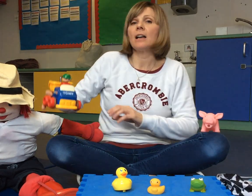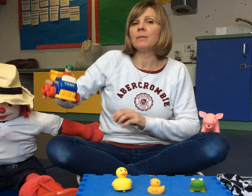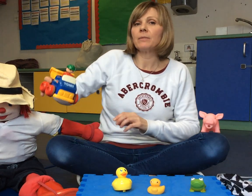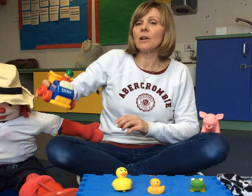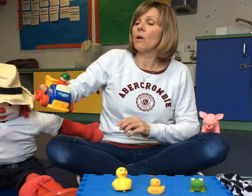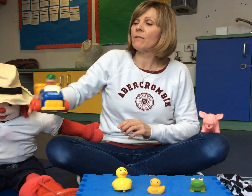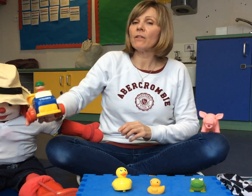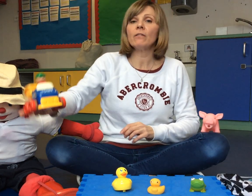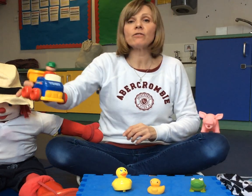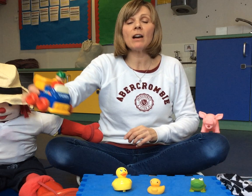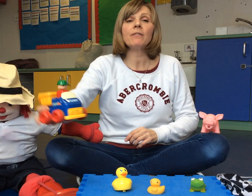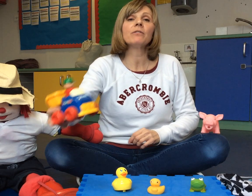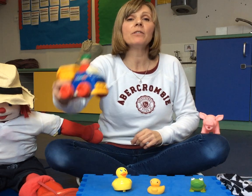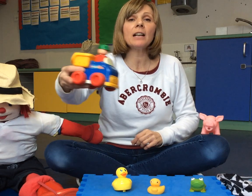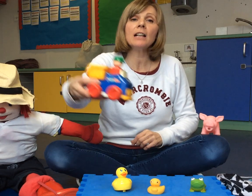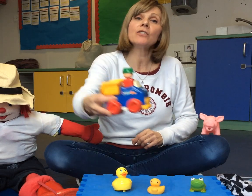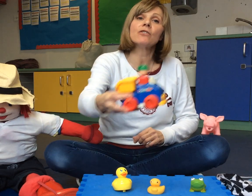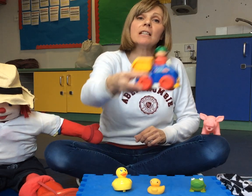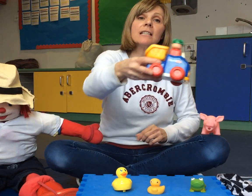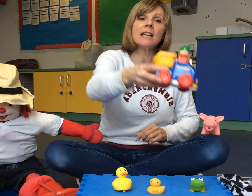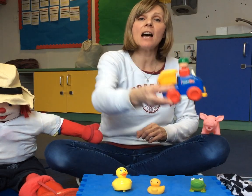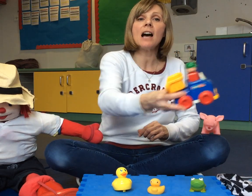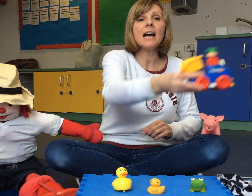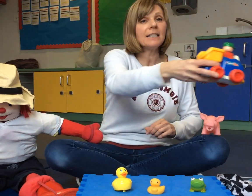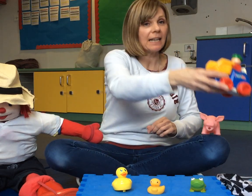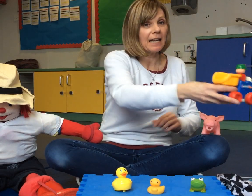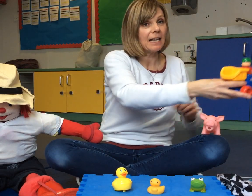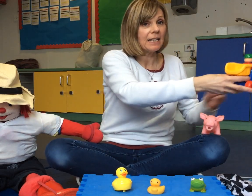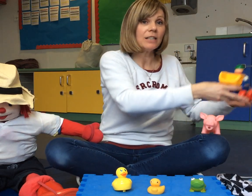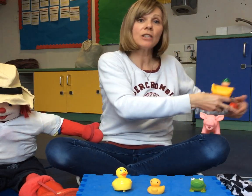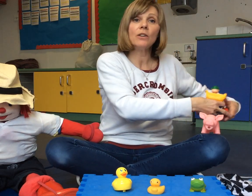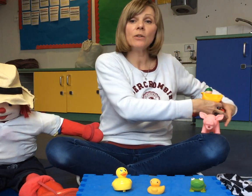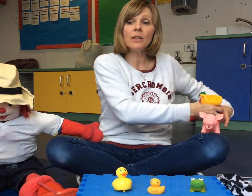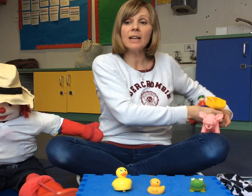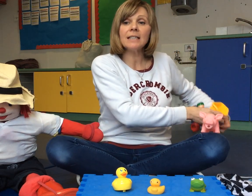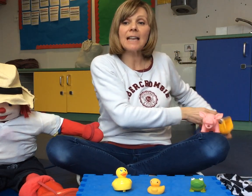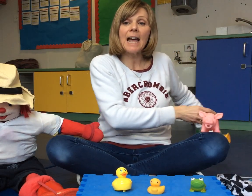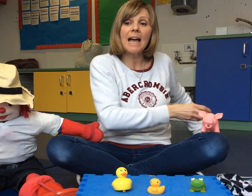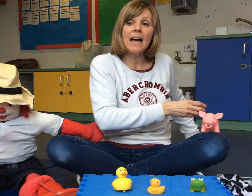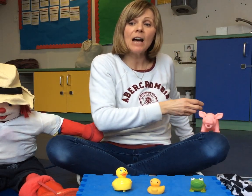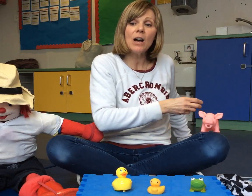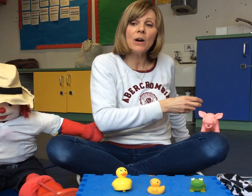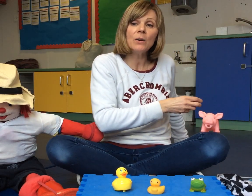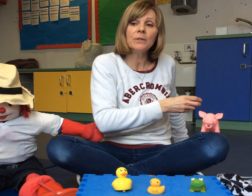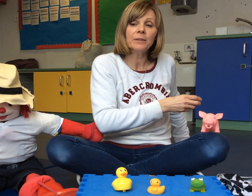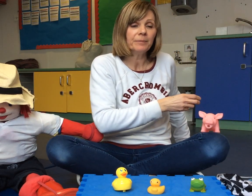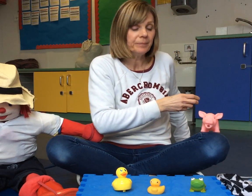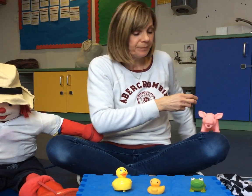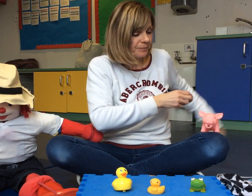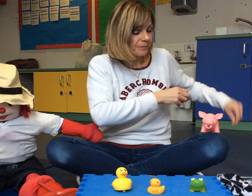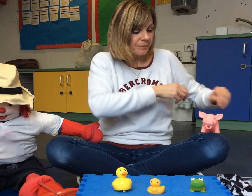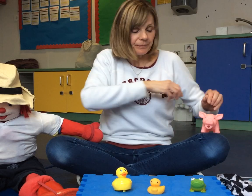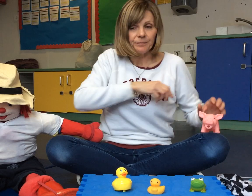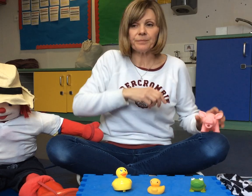I'm going for a drive through the countryside into the town.